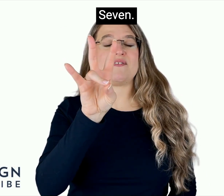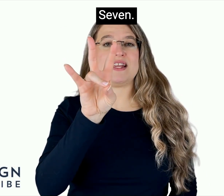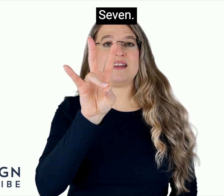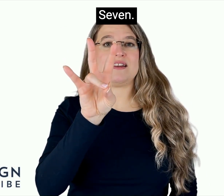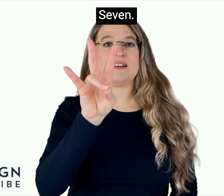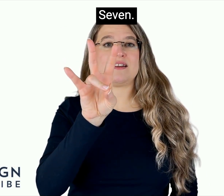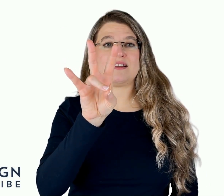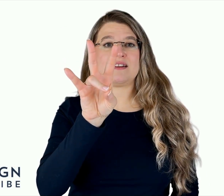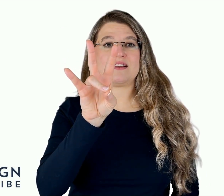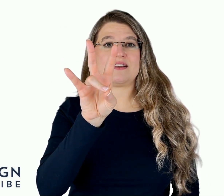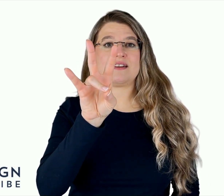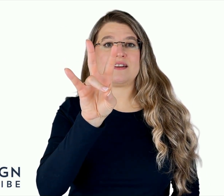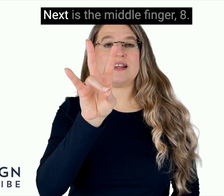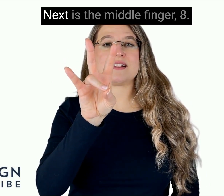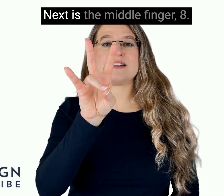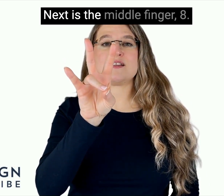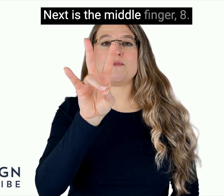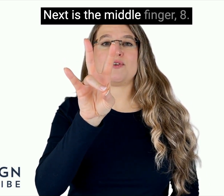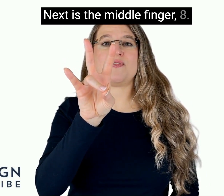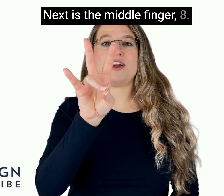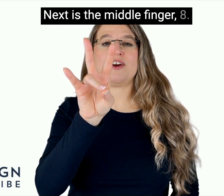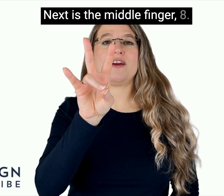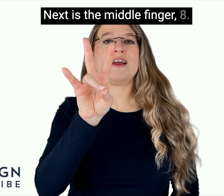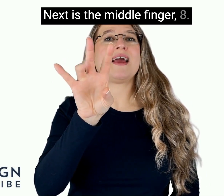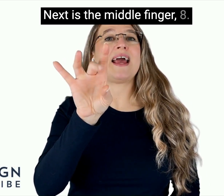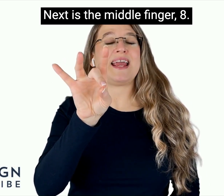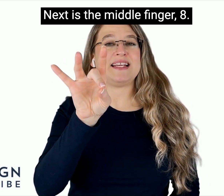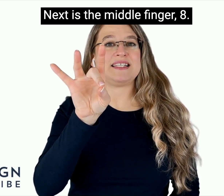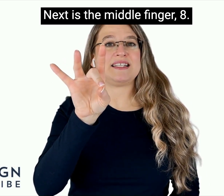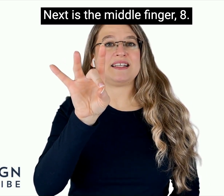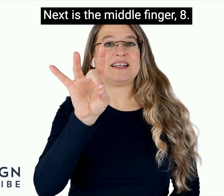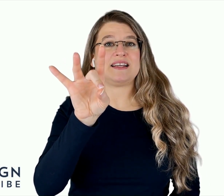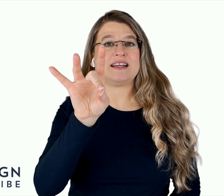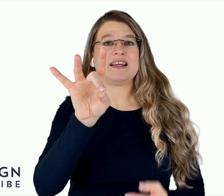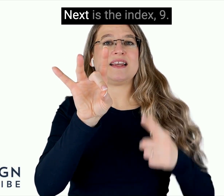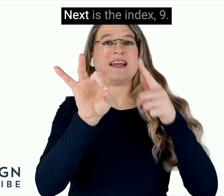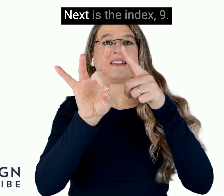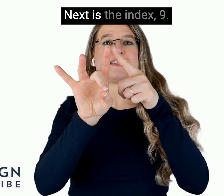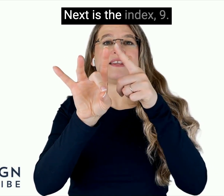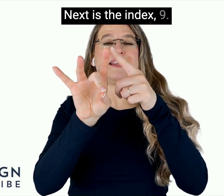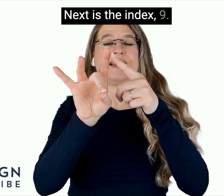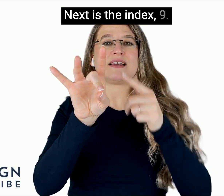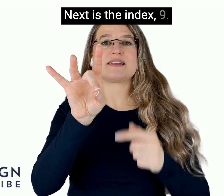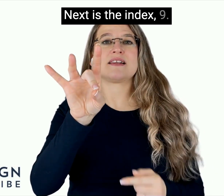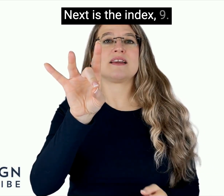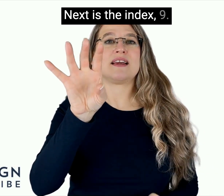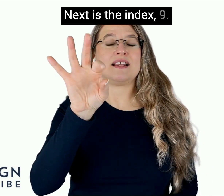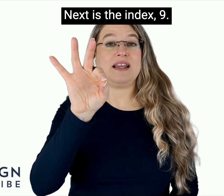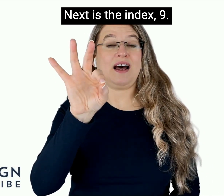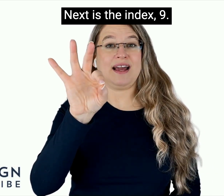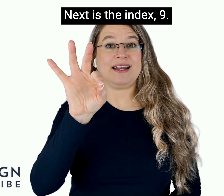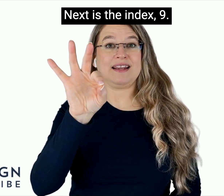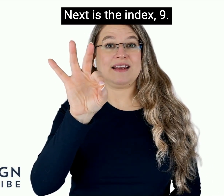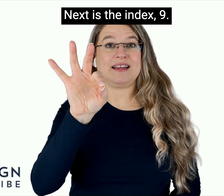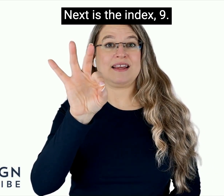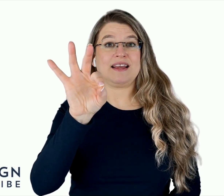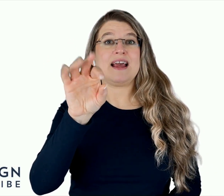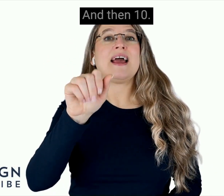7. Next is the middle finger. 8. Next is the index. 9. And